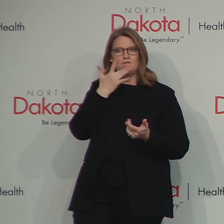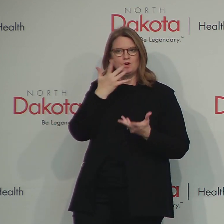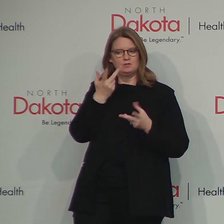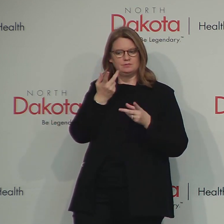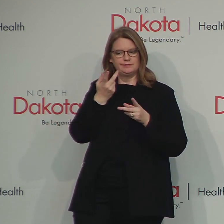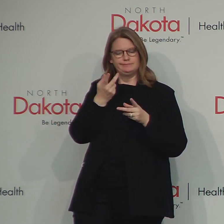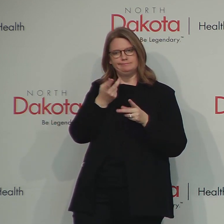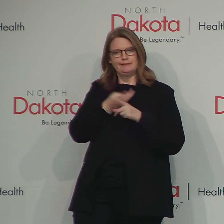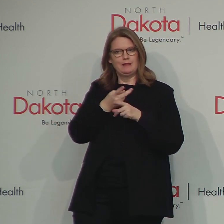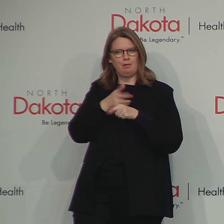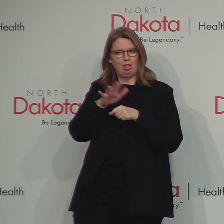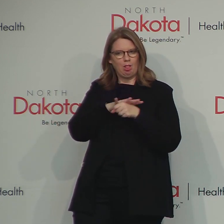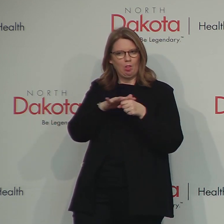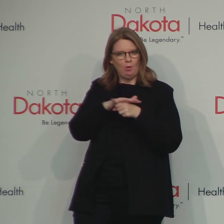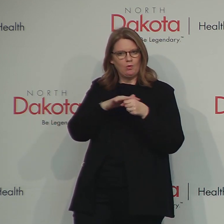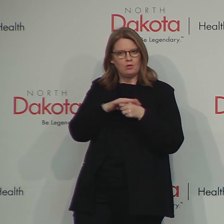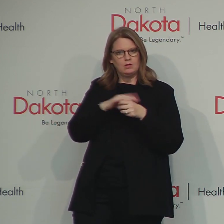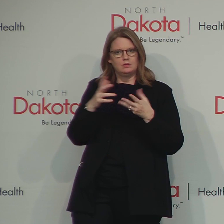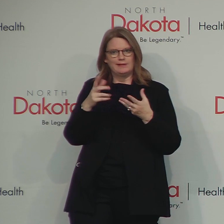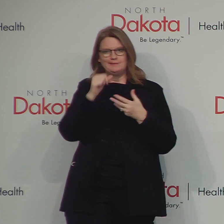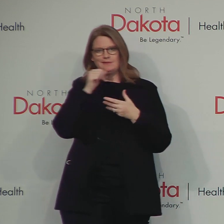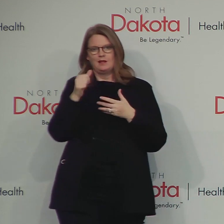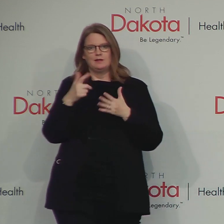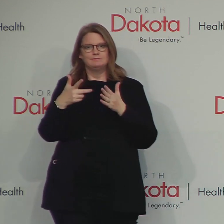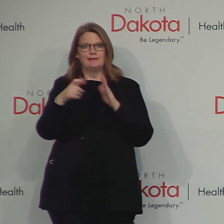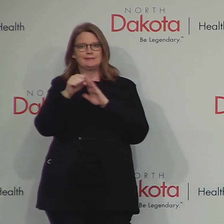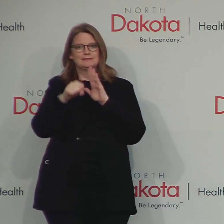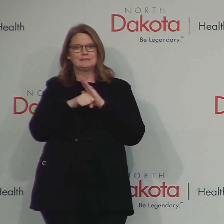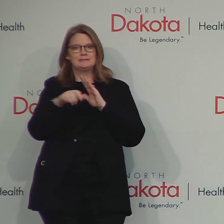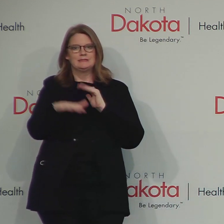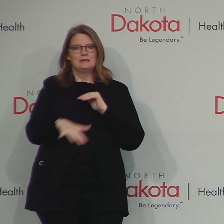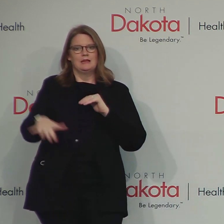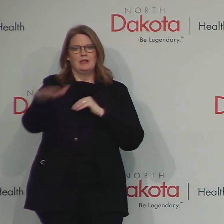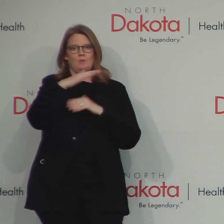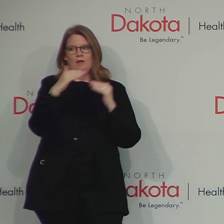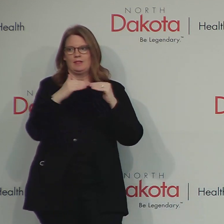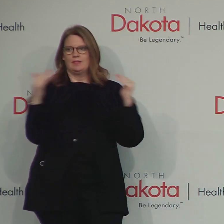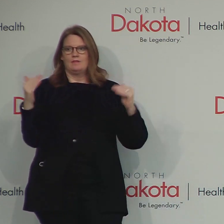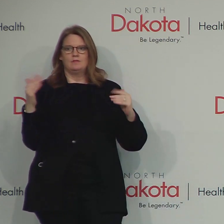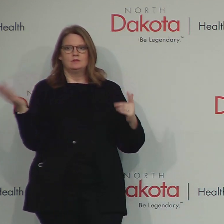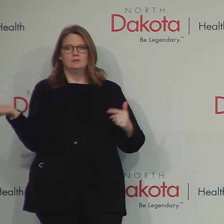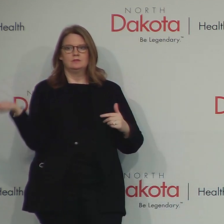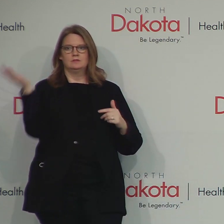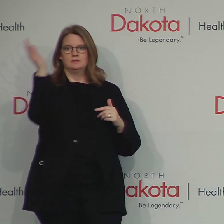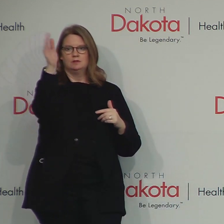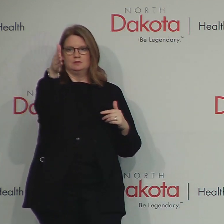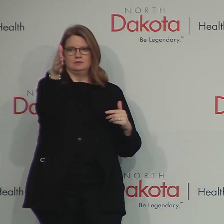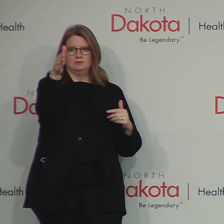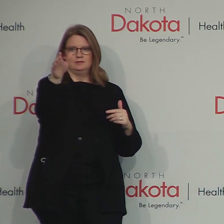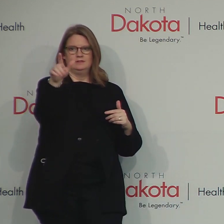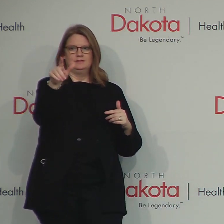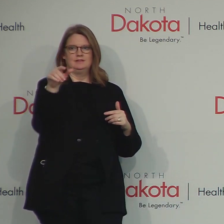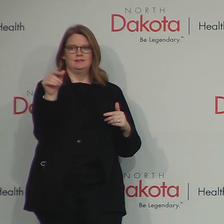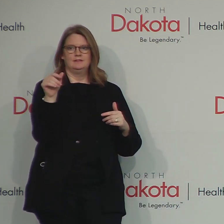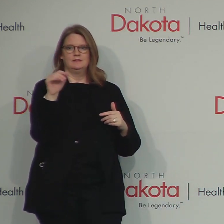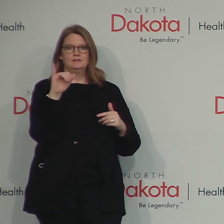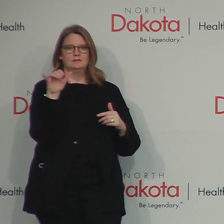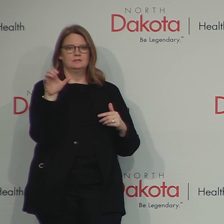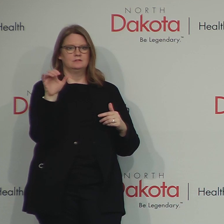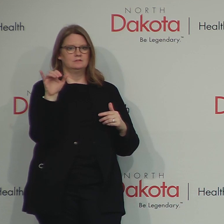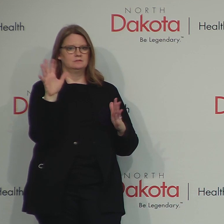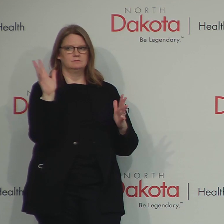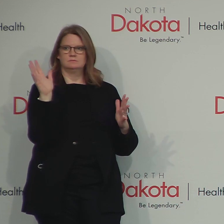opposed to having to do things on a statewide level. Okay, I'm going to go to John in the